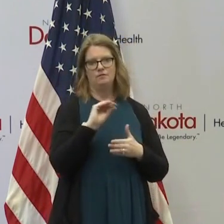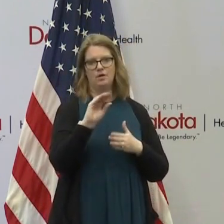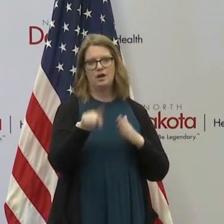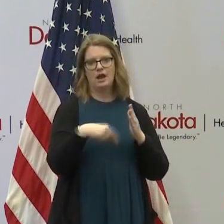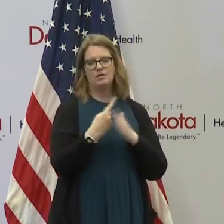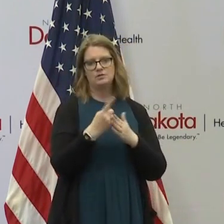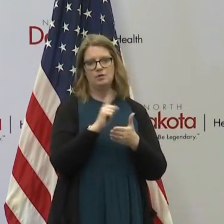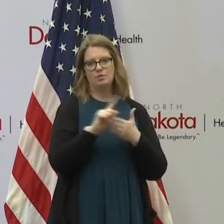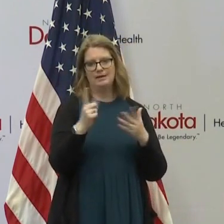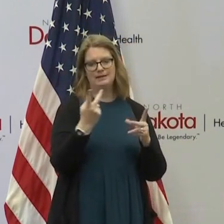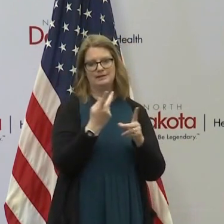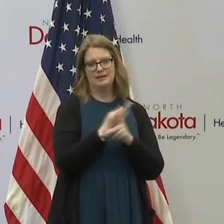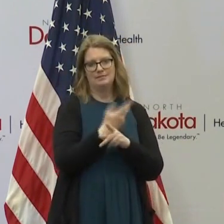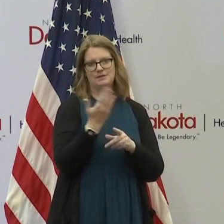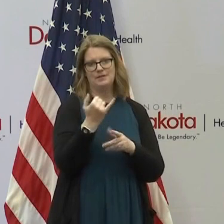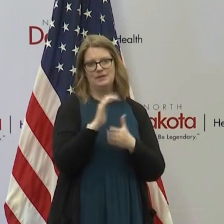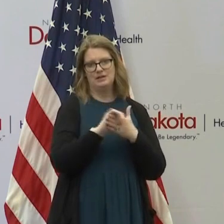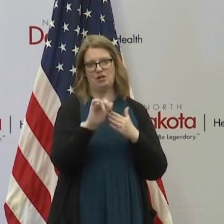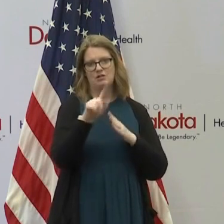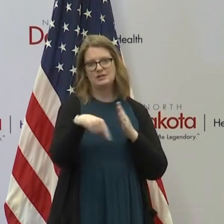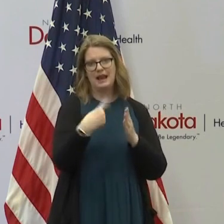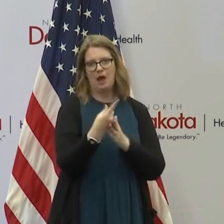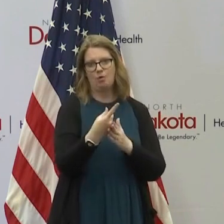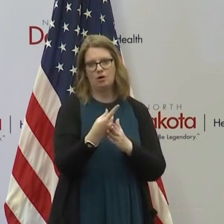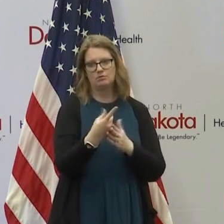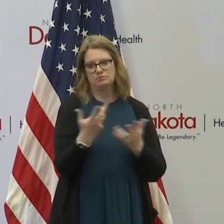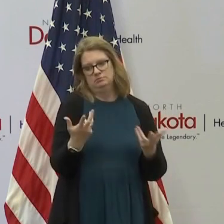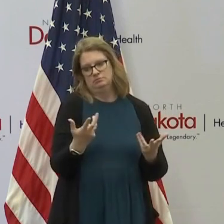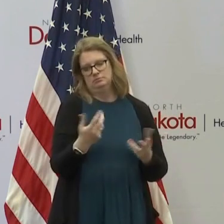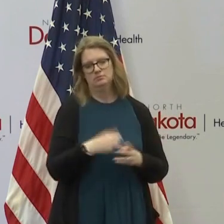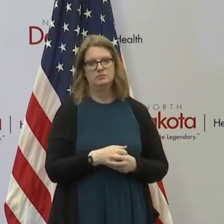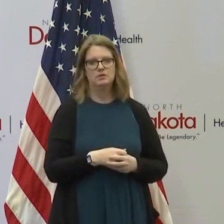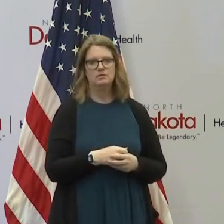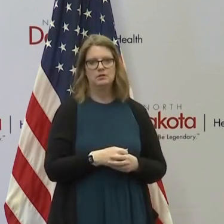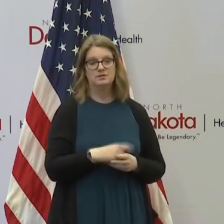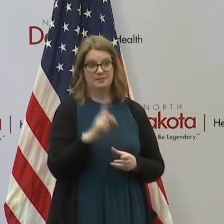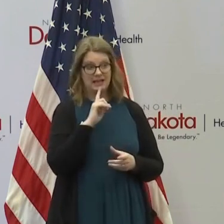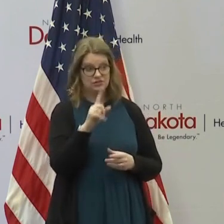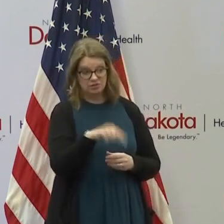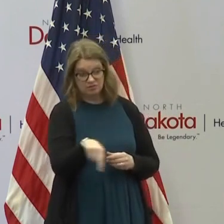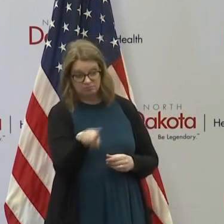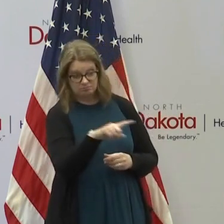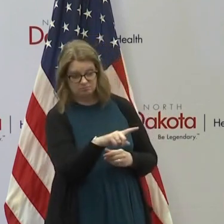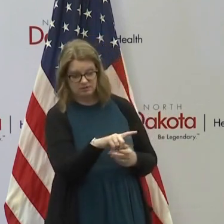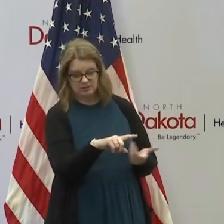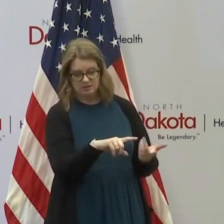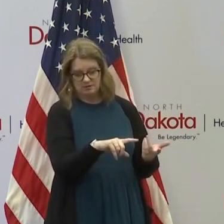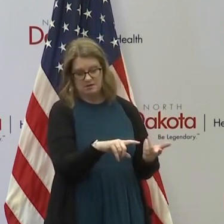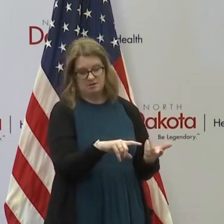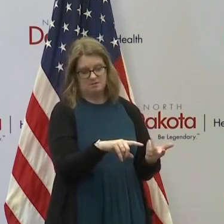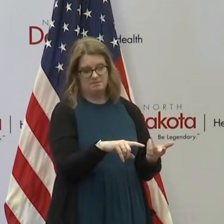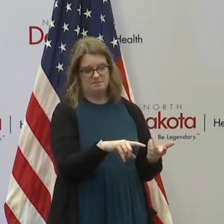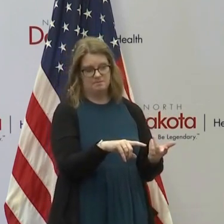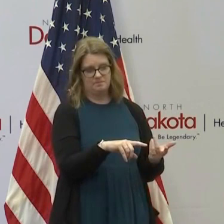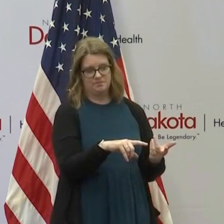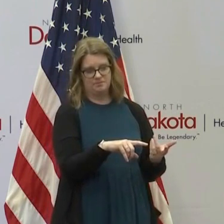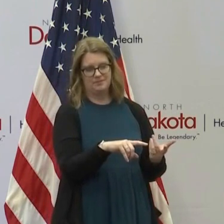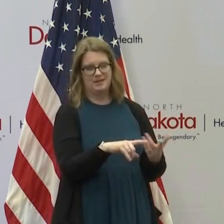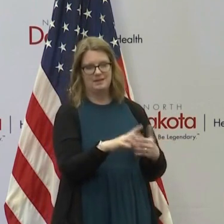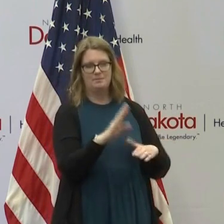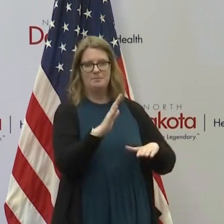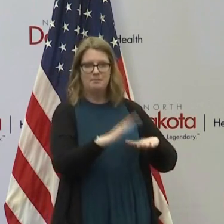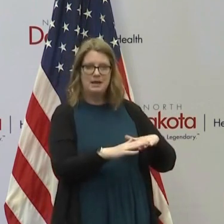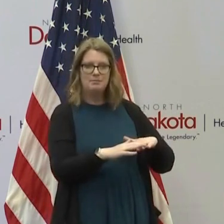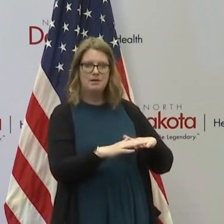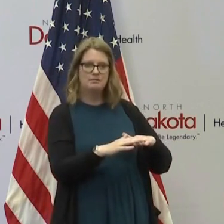a week times $15 an hour, and if you said, hey, we want to make sure that everybody gets that kind of